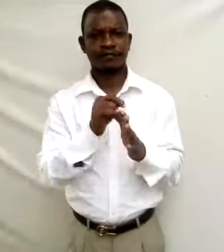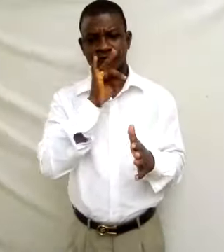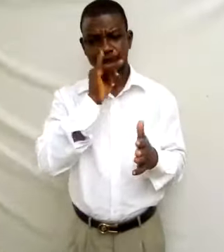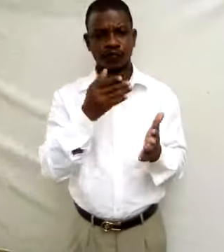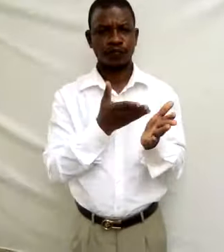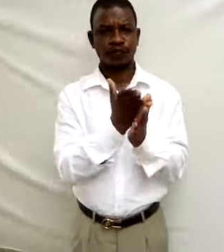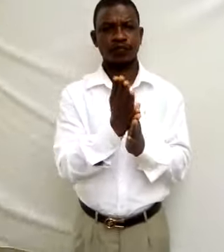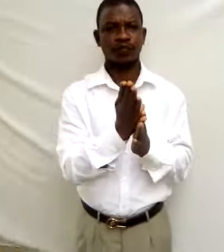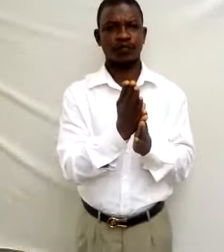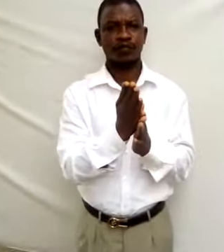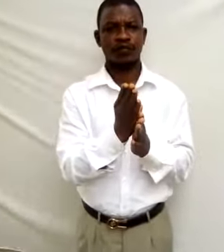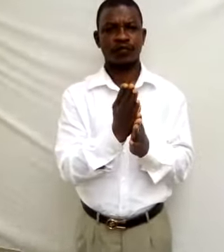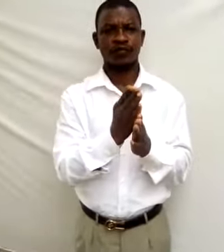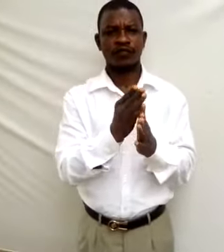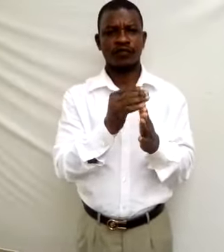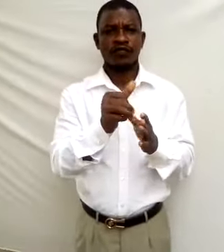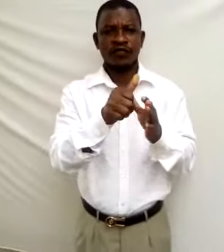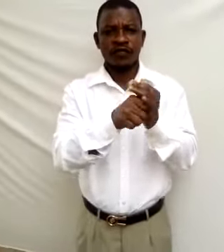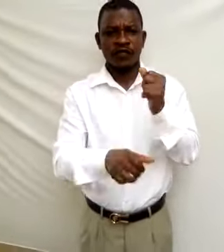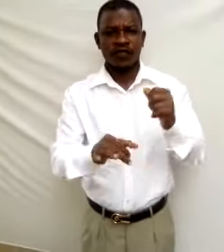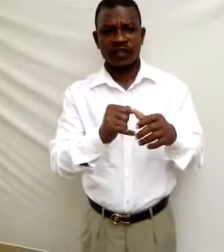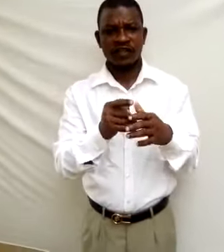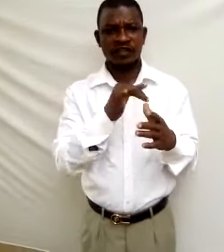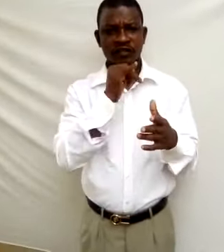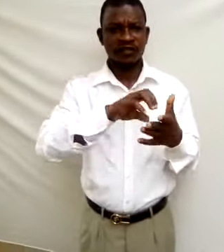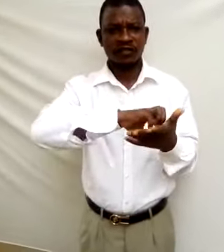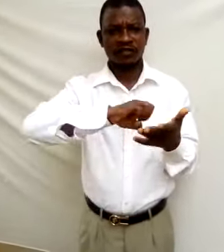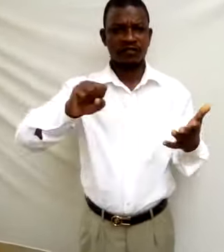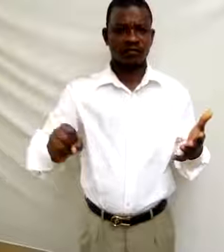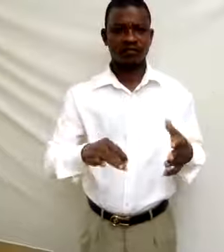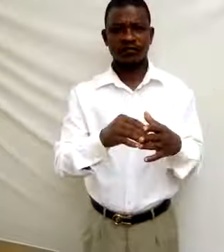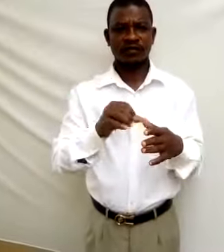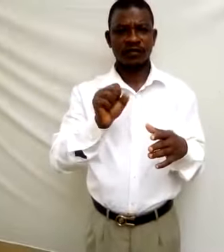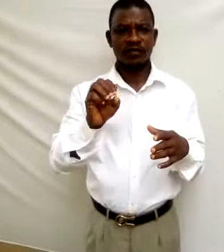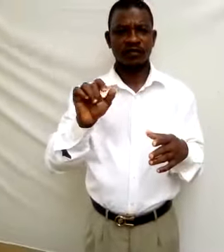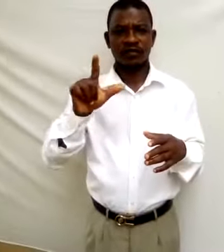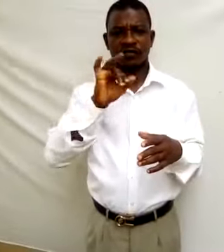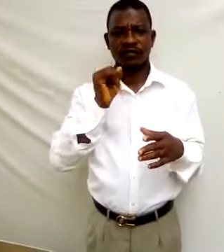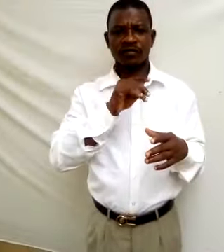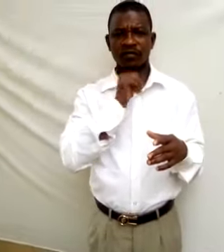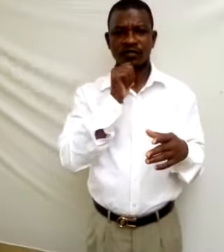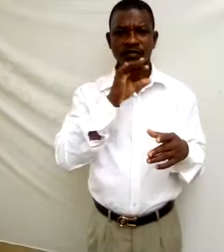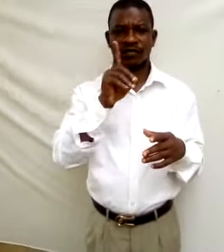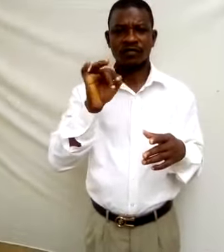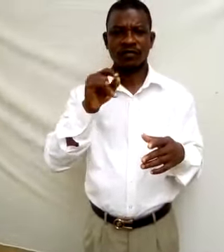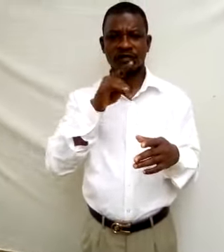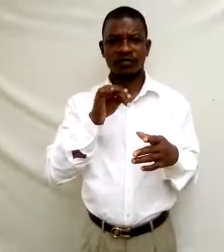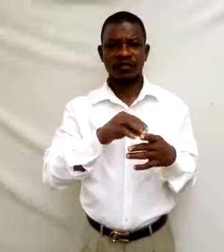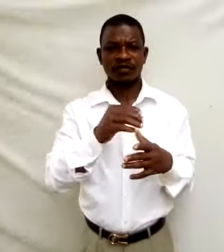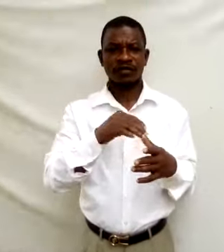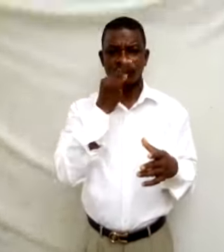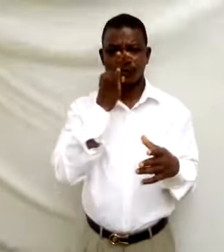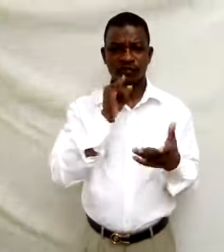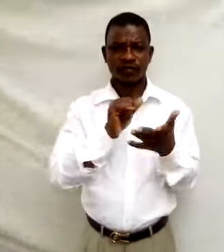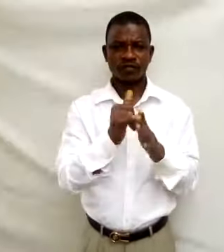excretion is the removal of solid undigested food substances which are not